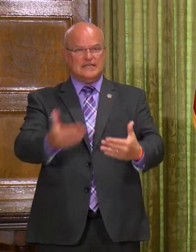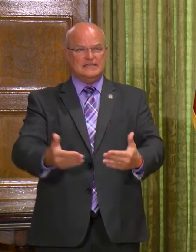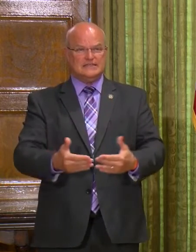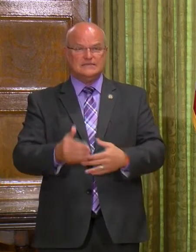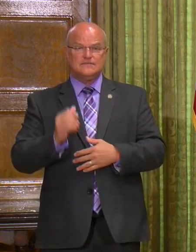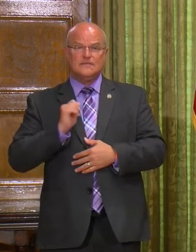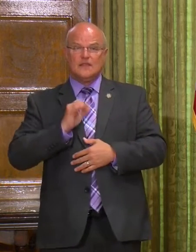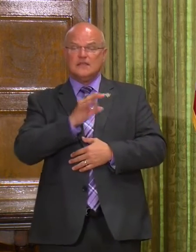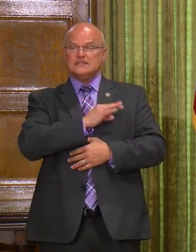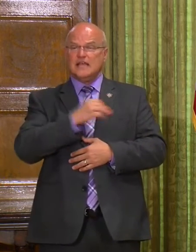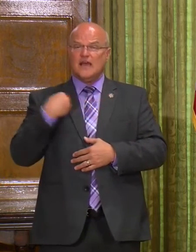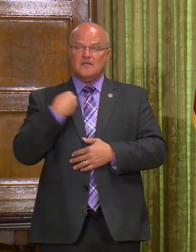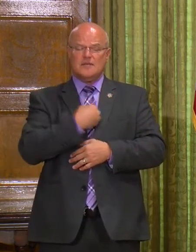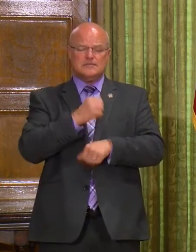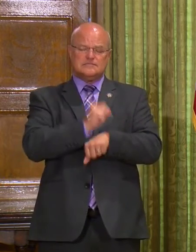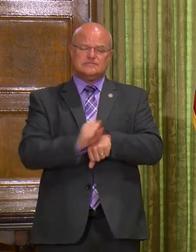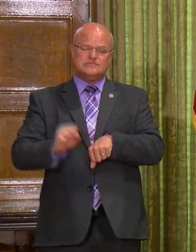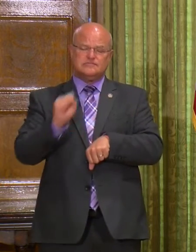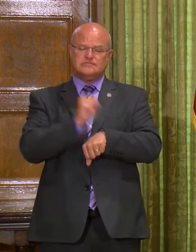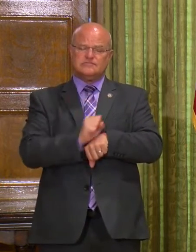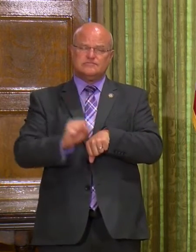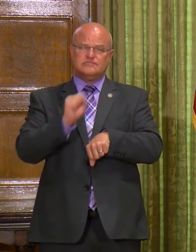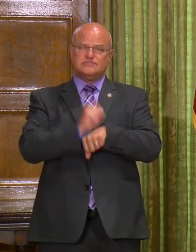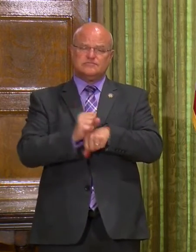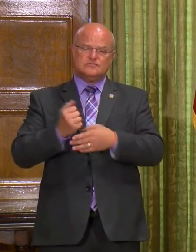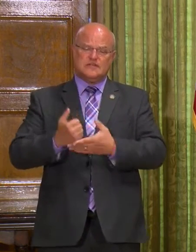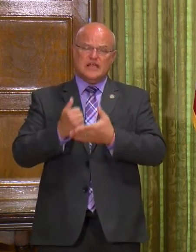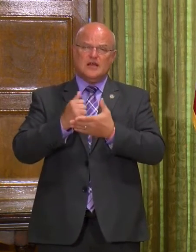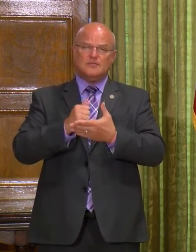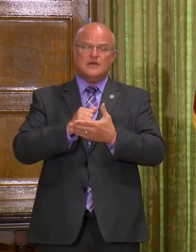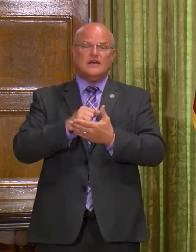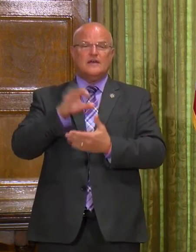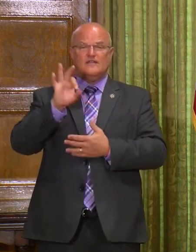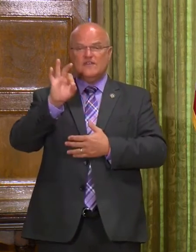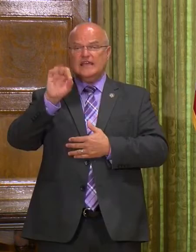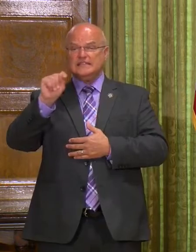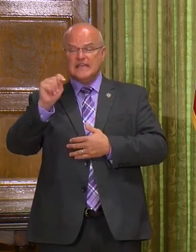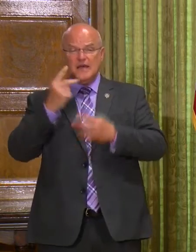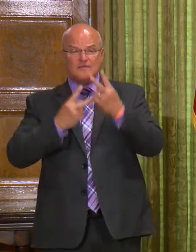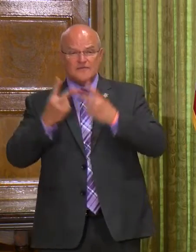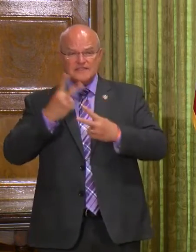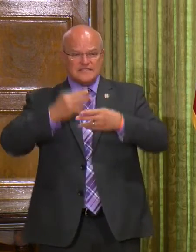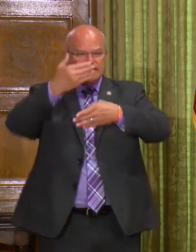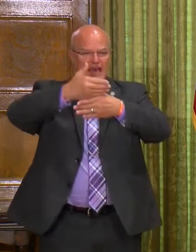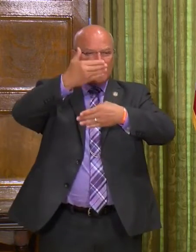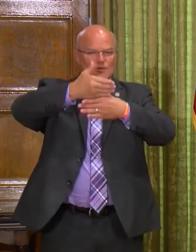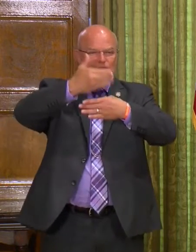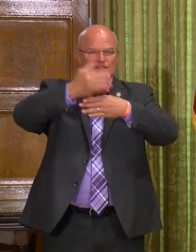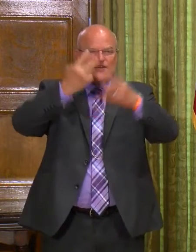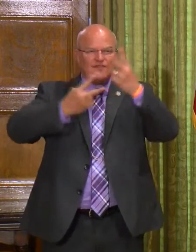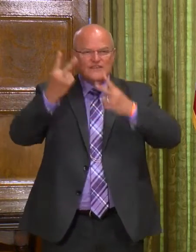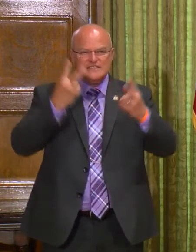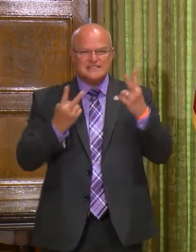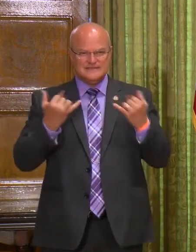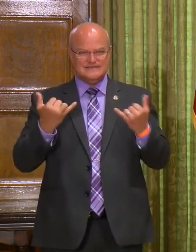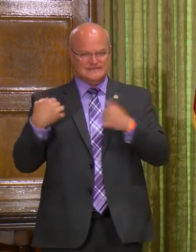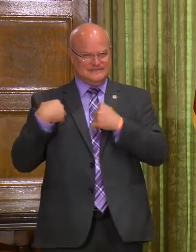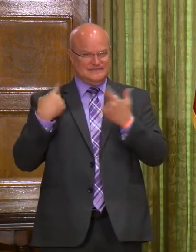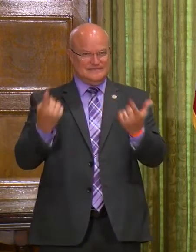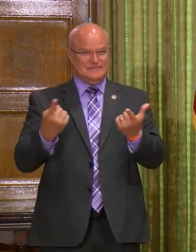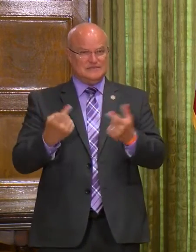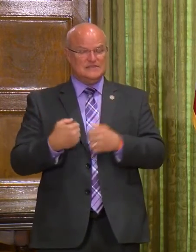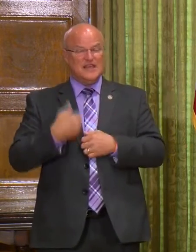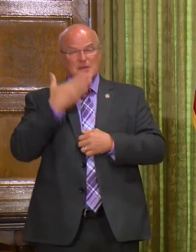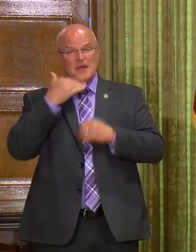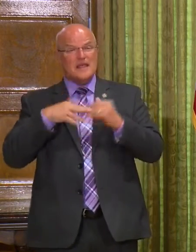Our staff members have worked so hard to facilitate FaceTime visits, window visits, and others at a distance during this time. While this is better